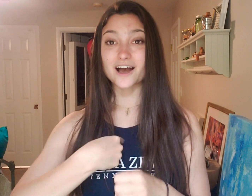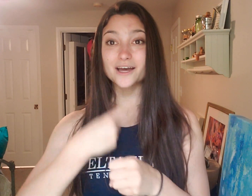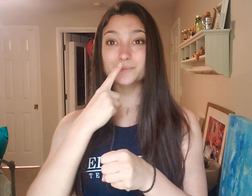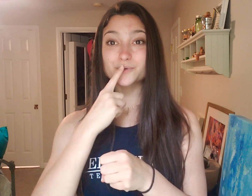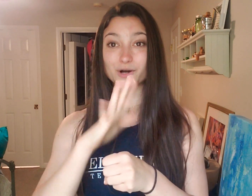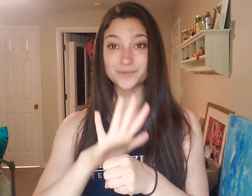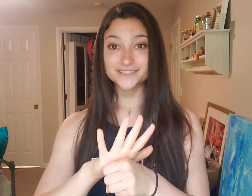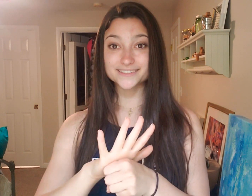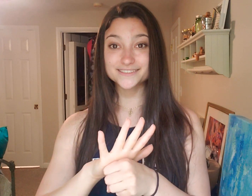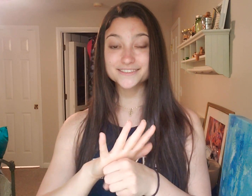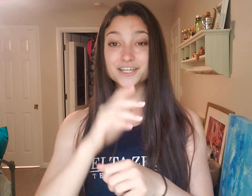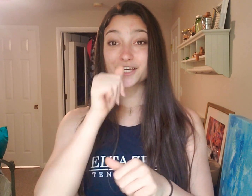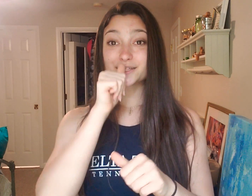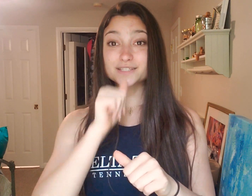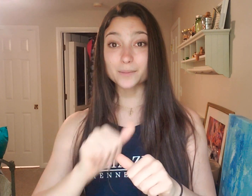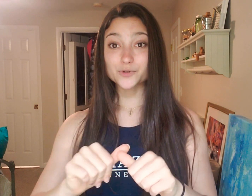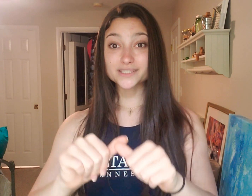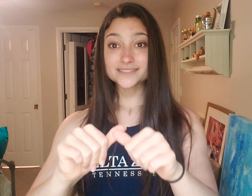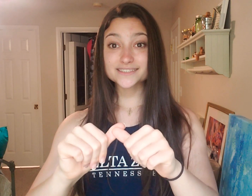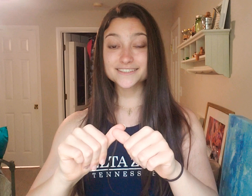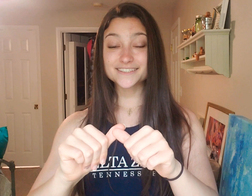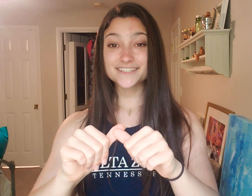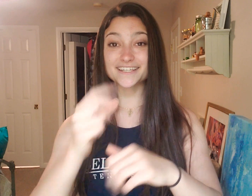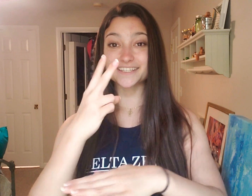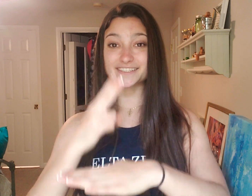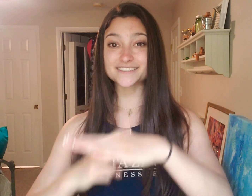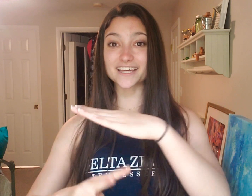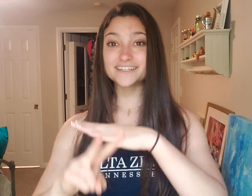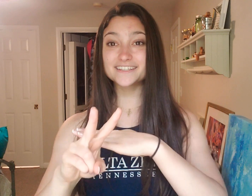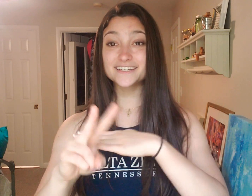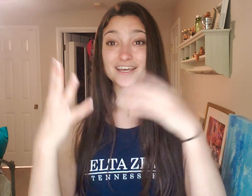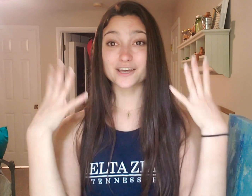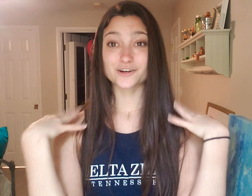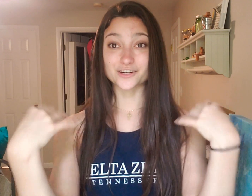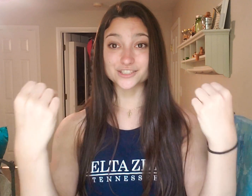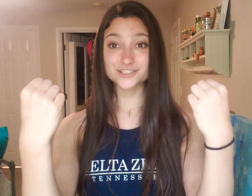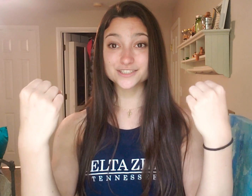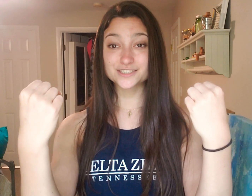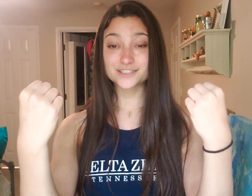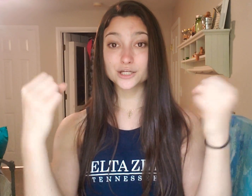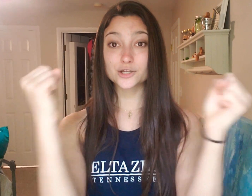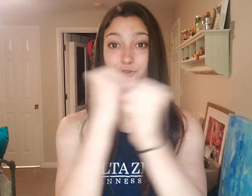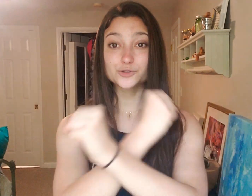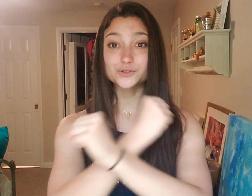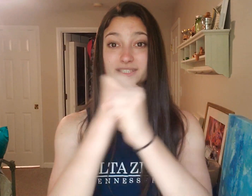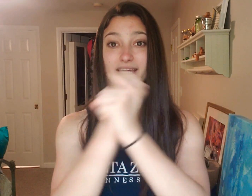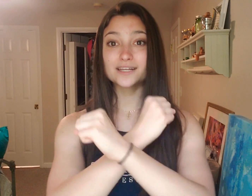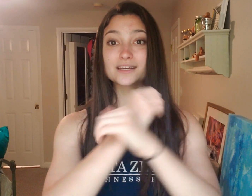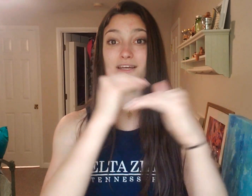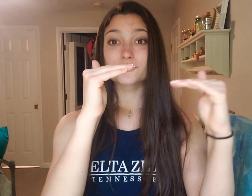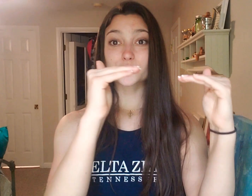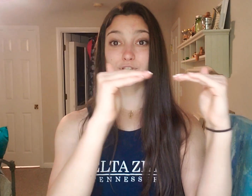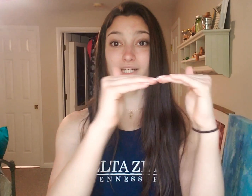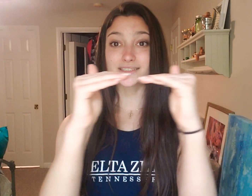I promise temperance and insight and courage, to crusade for